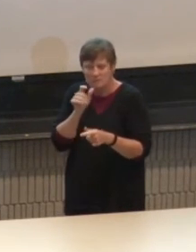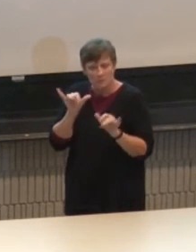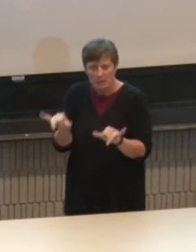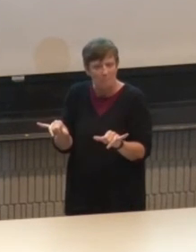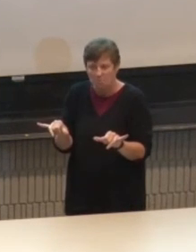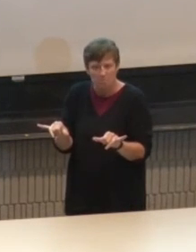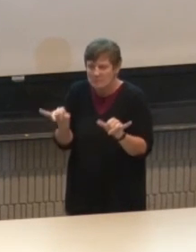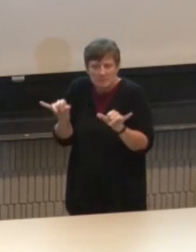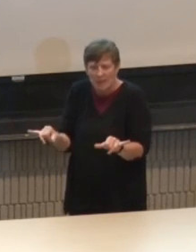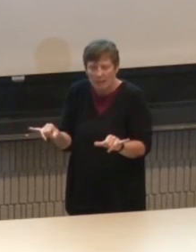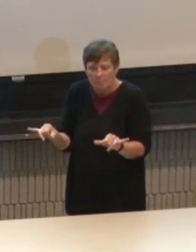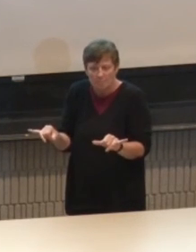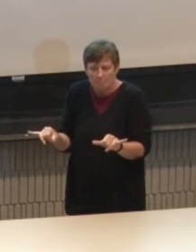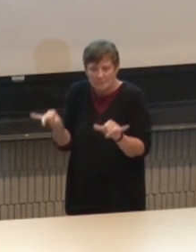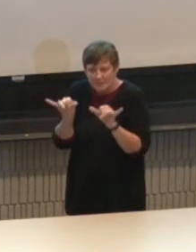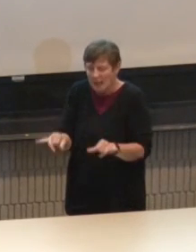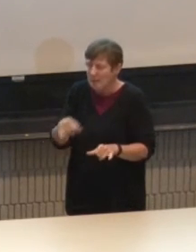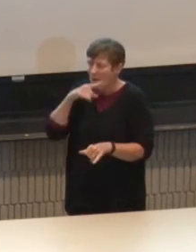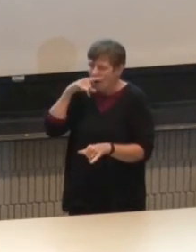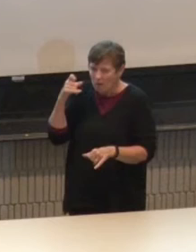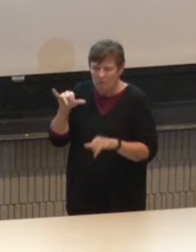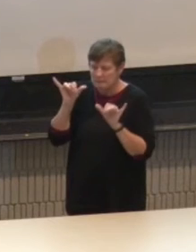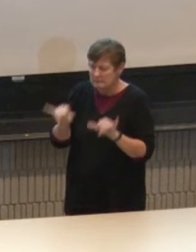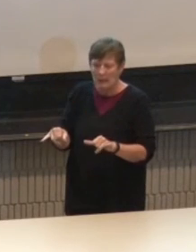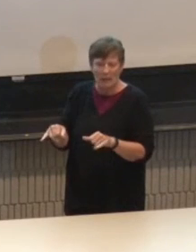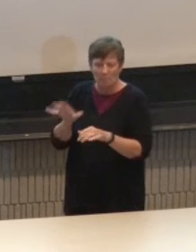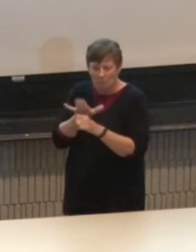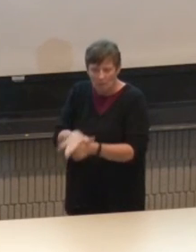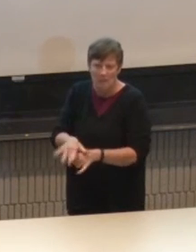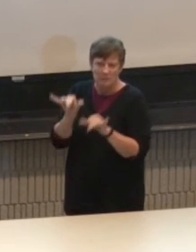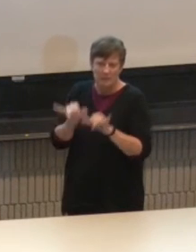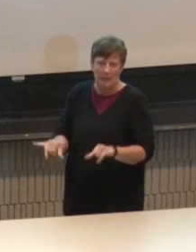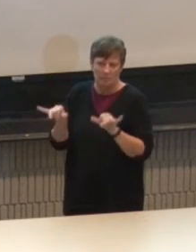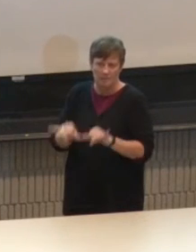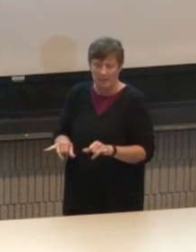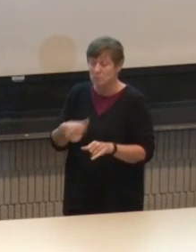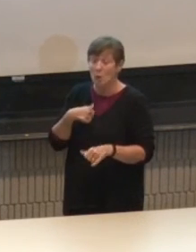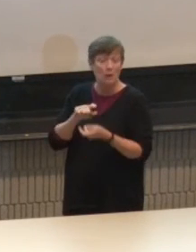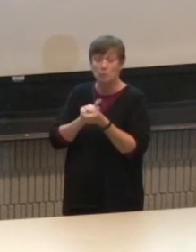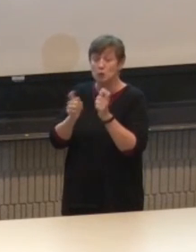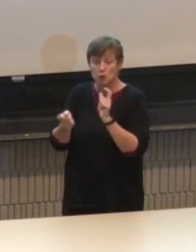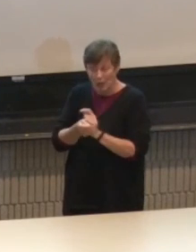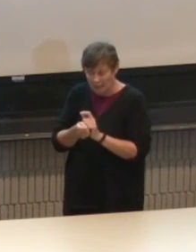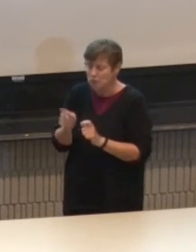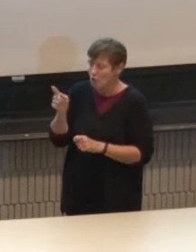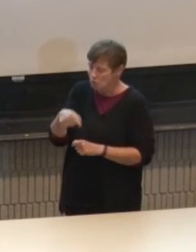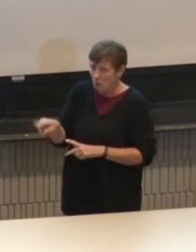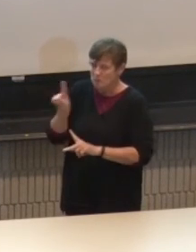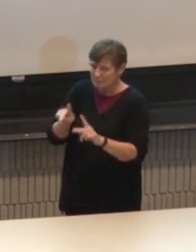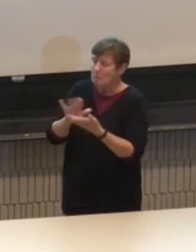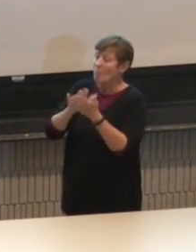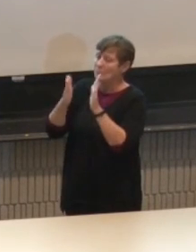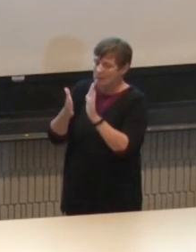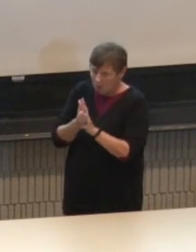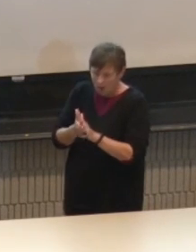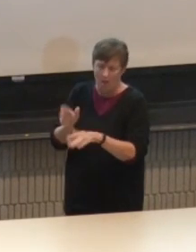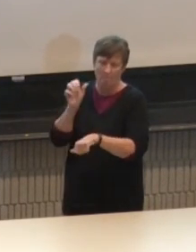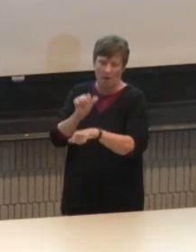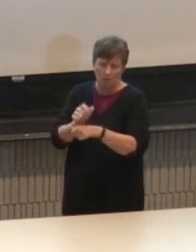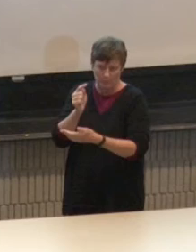And so one way we can change is to have hearing allies enter the fields and encourage parents